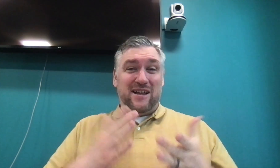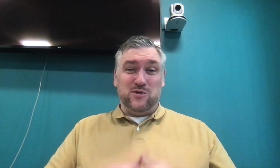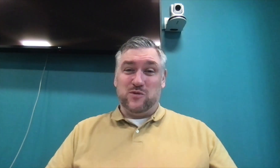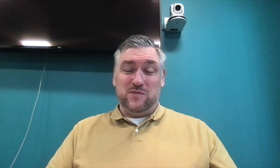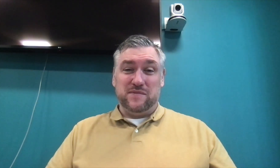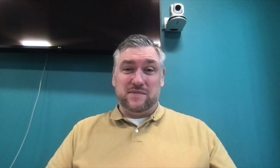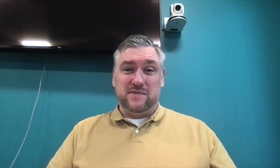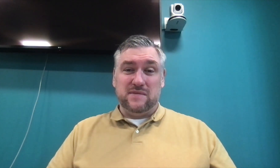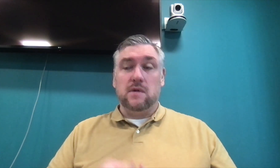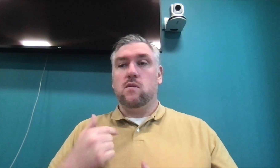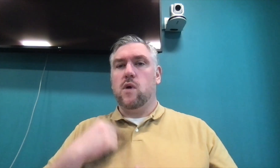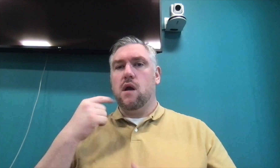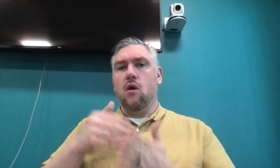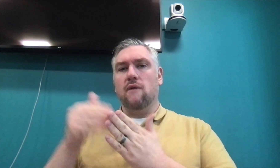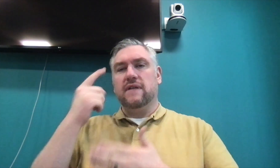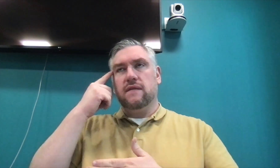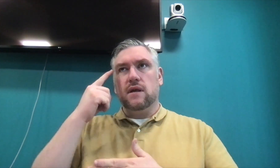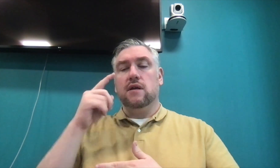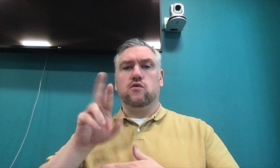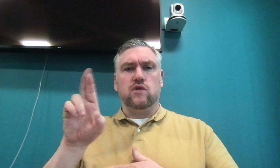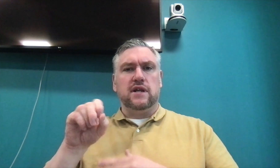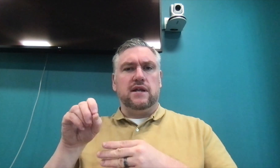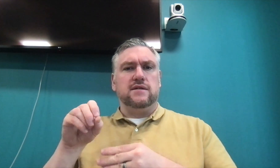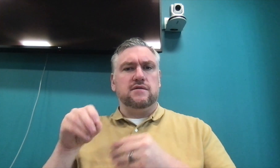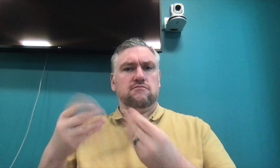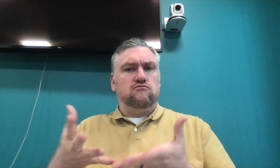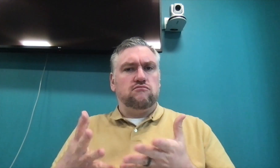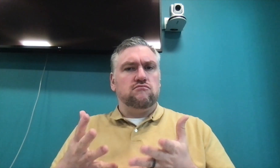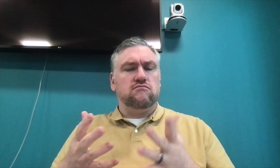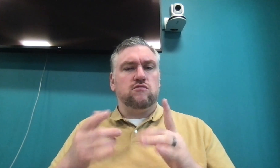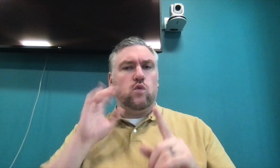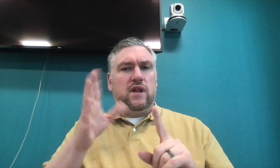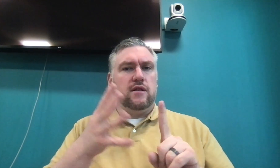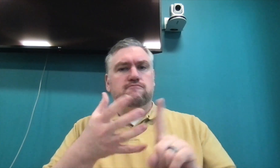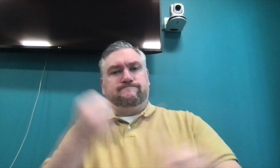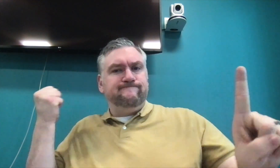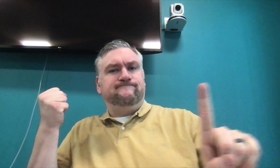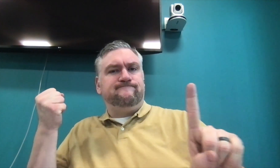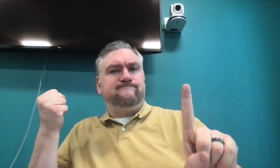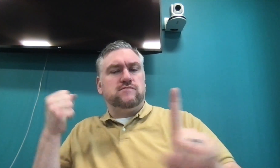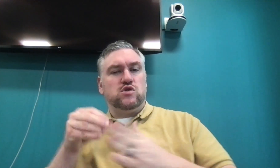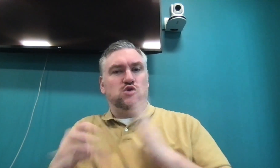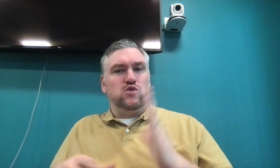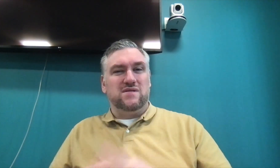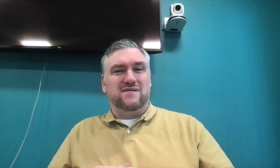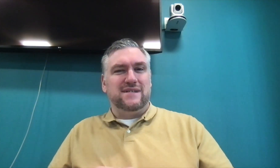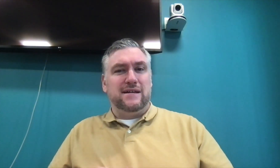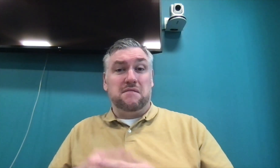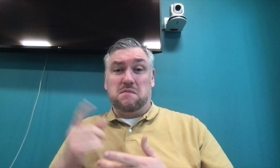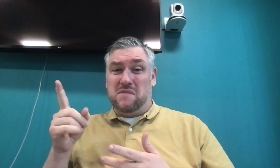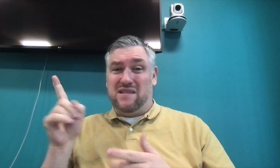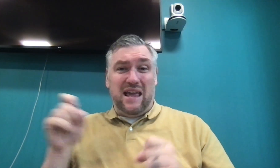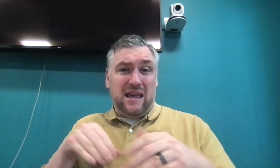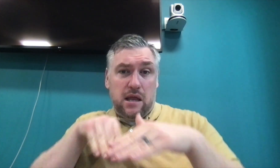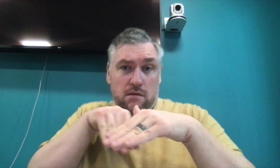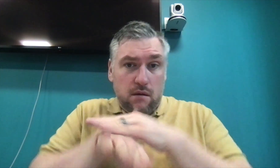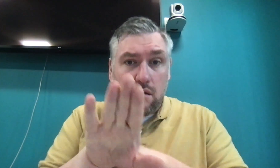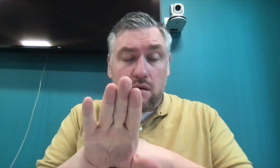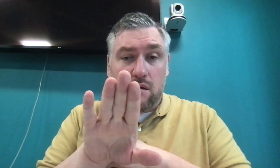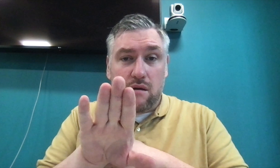Open your classroom up. We often think related service providers will pull out the student, but they can